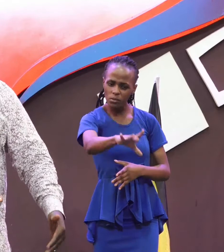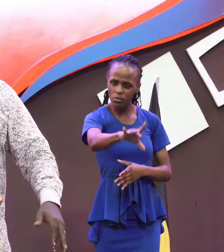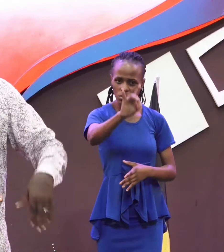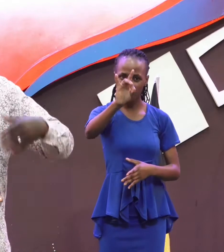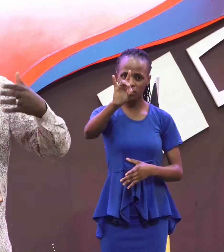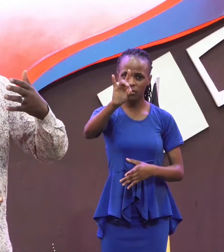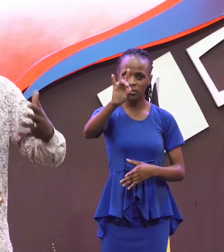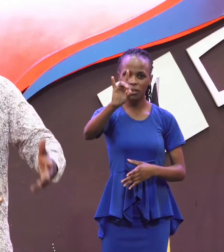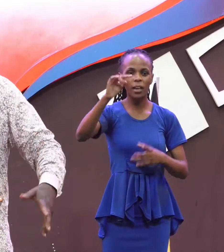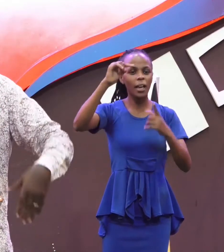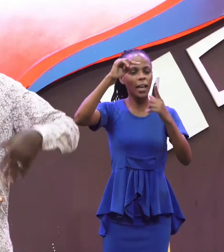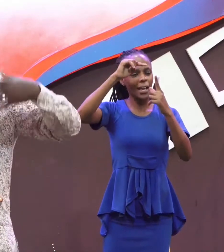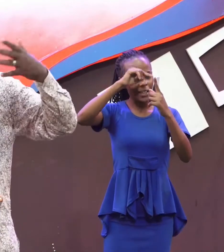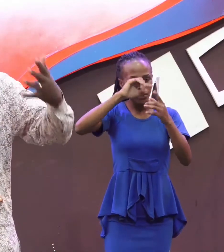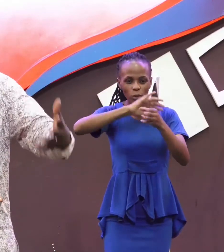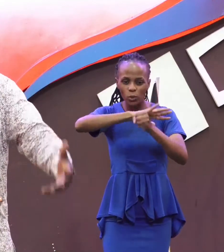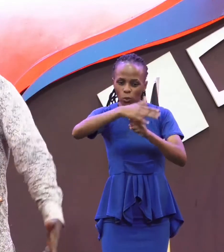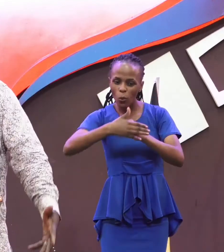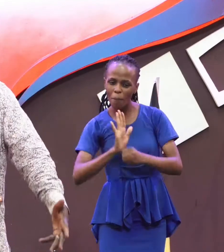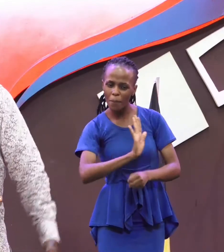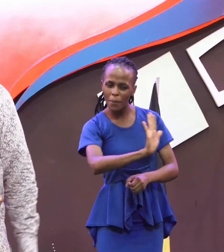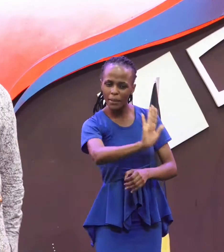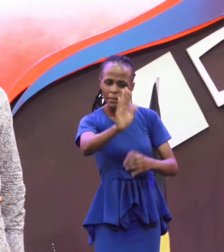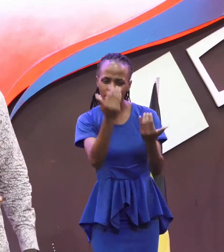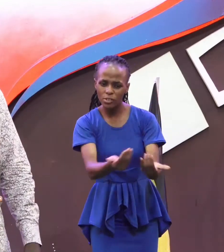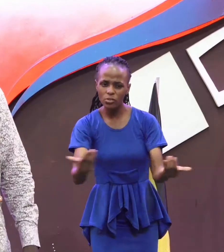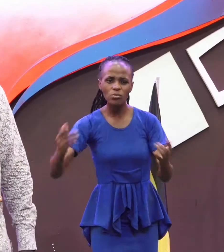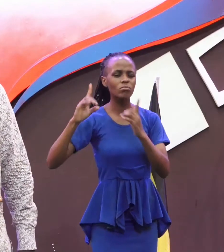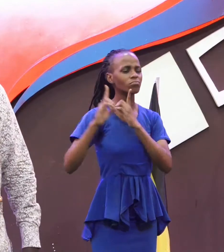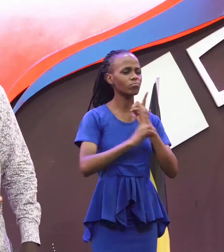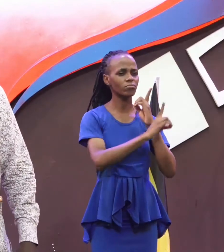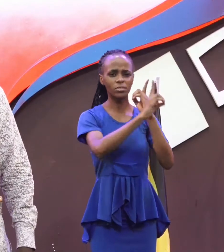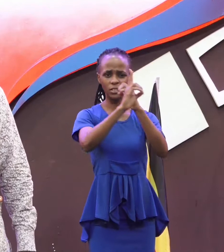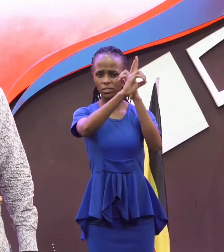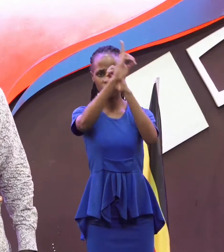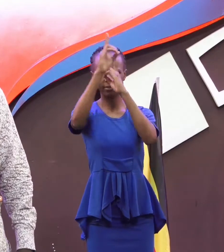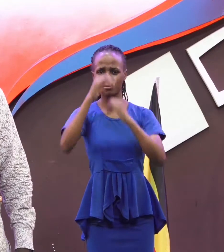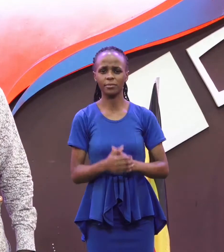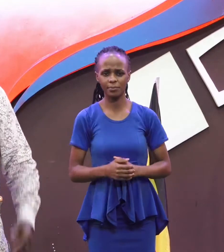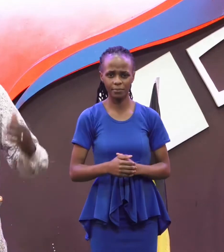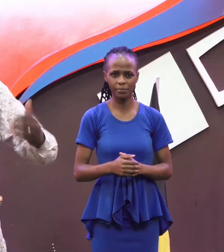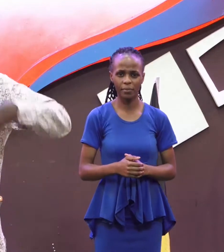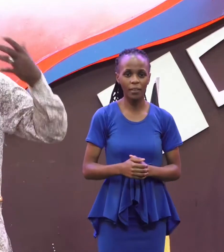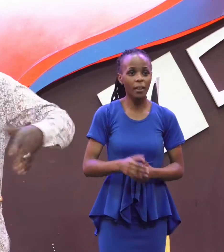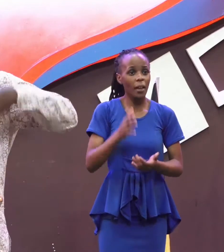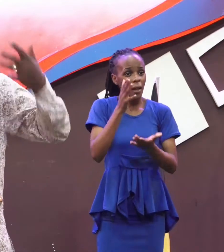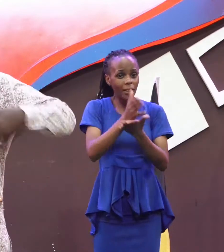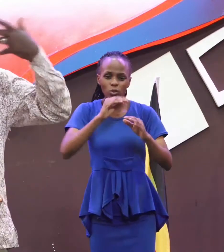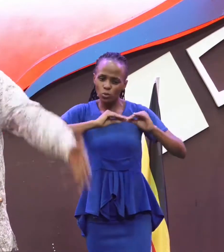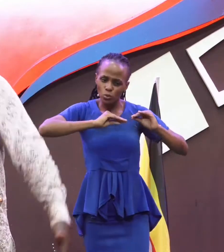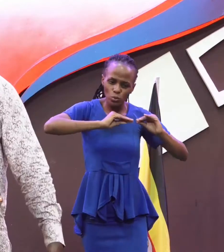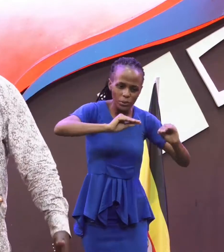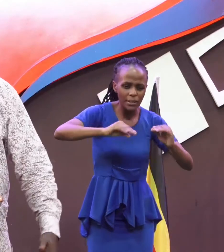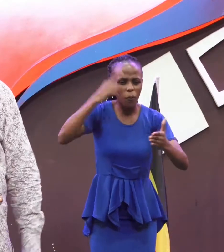Abraham was chosen. Kufuula abaana be bayigirizwa. To make his descendants and children